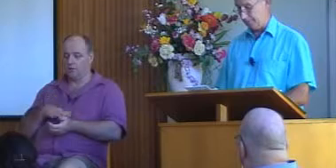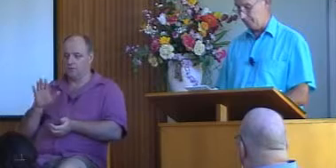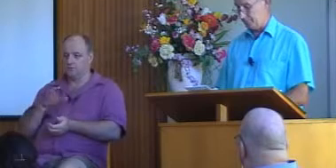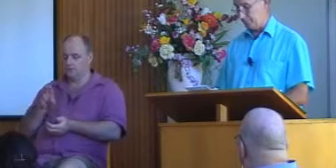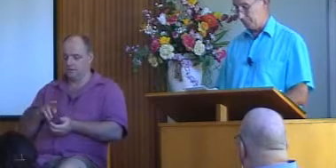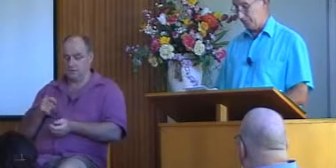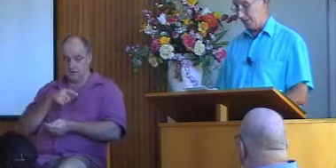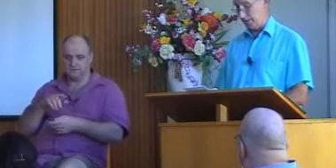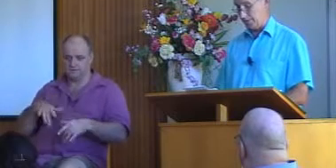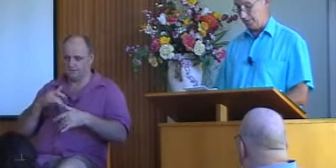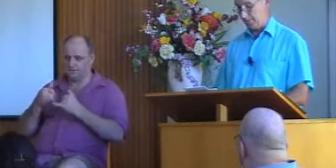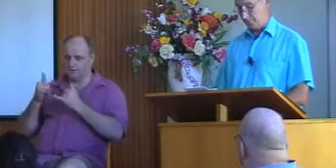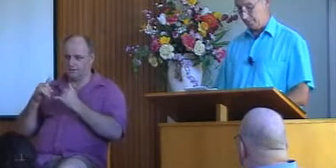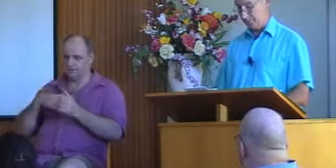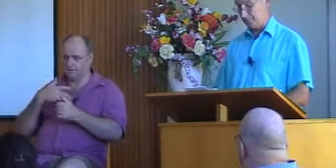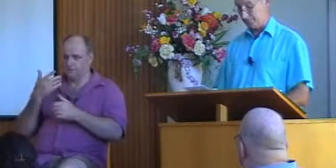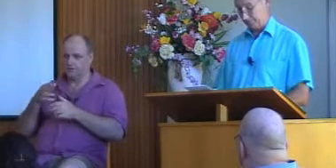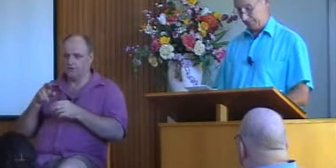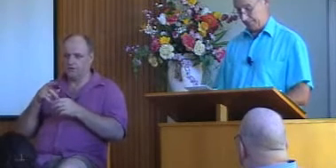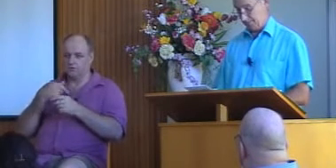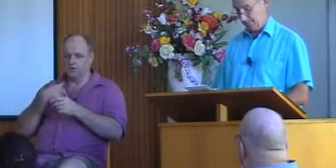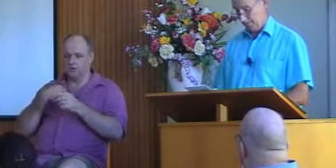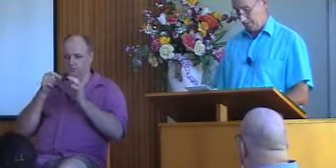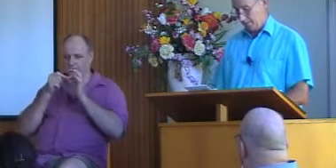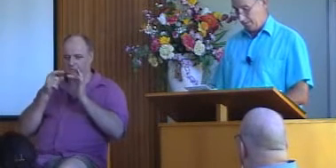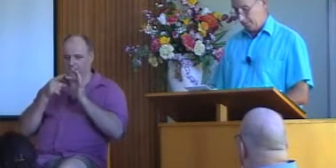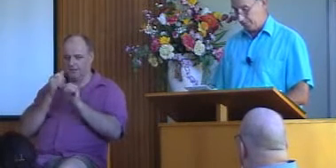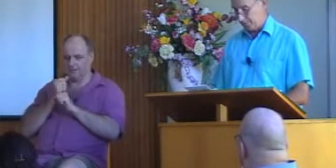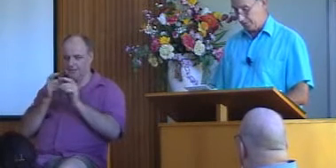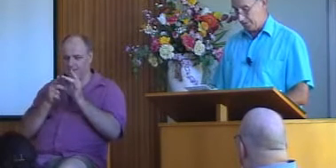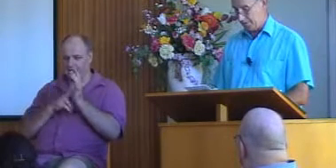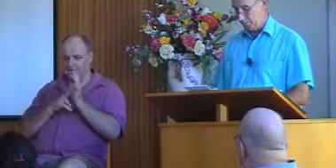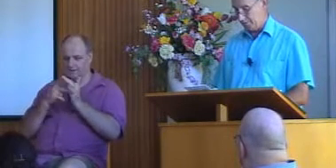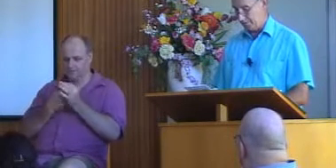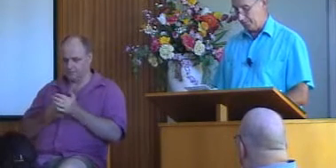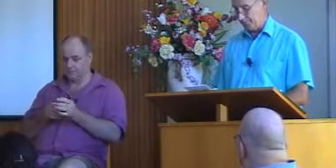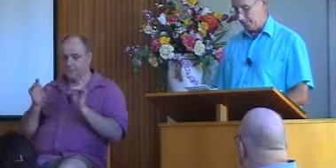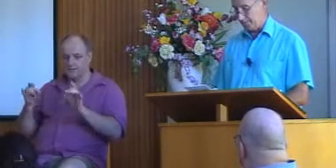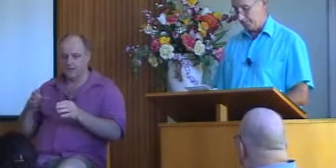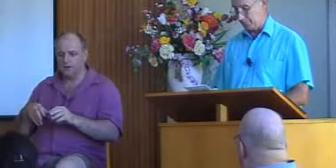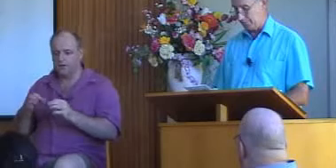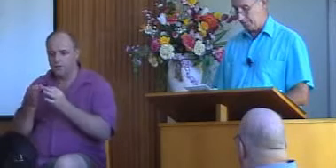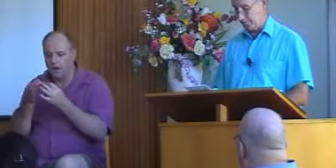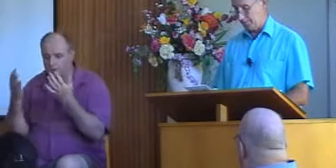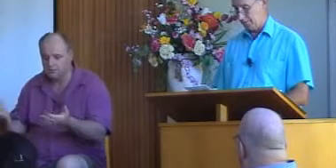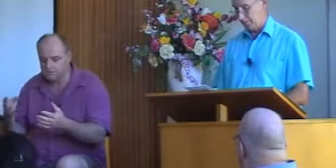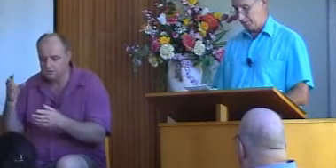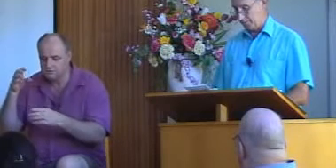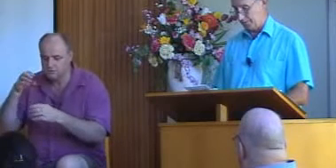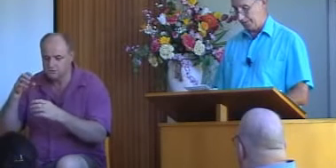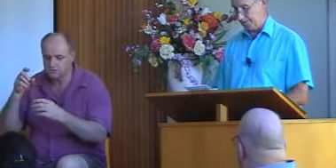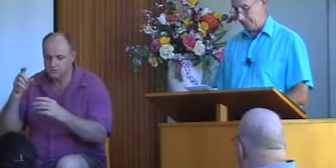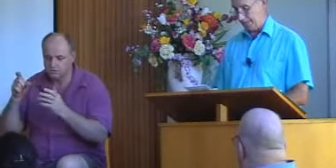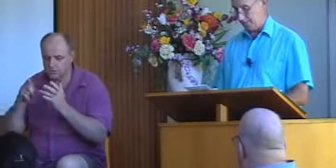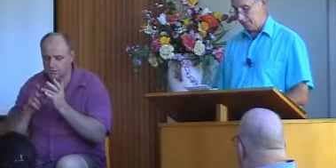because I think, for me anyway, to get it tremendous. And it says, the Bible contains the mind of God,